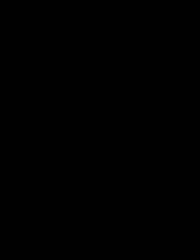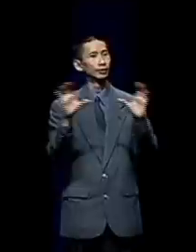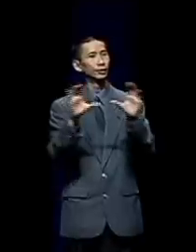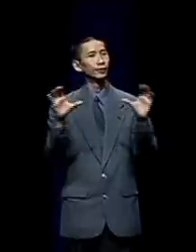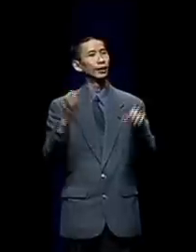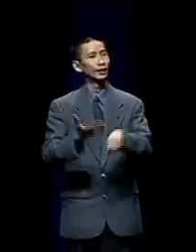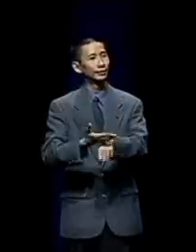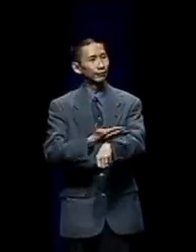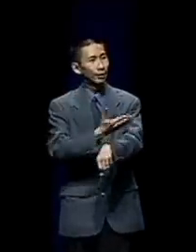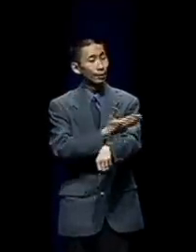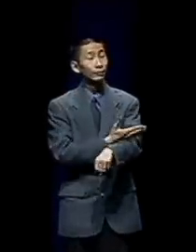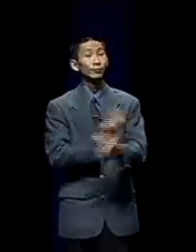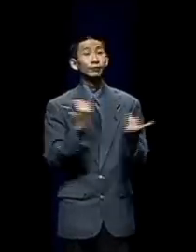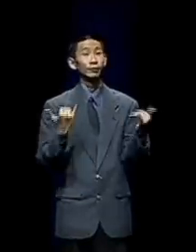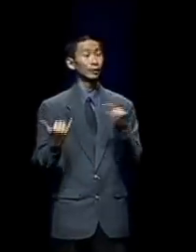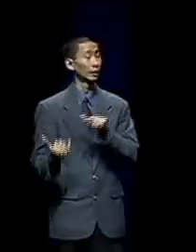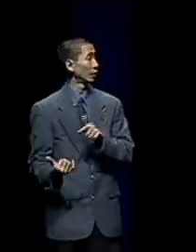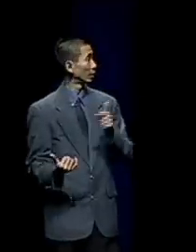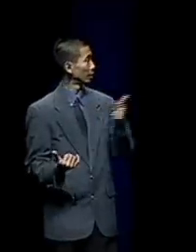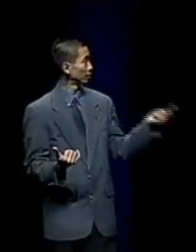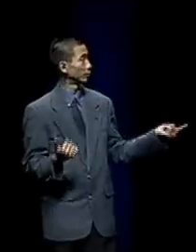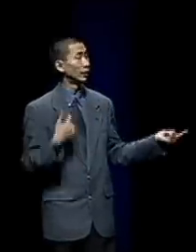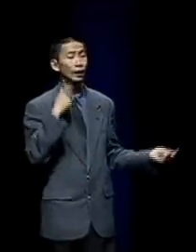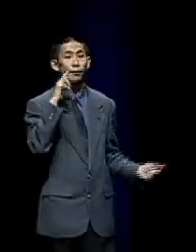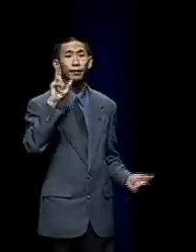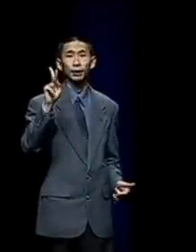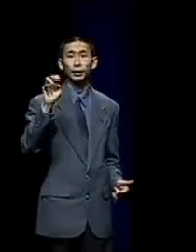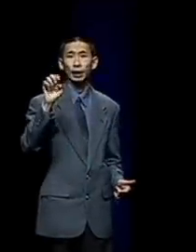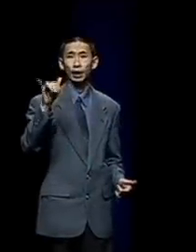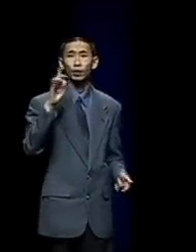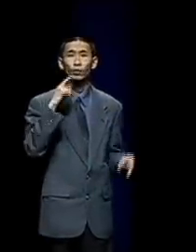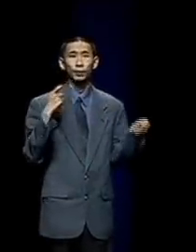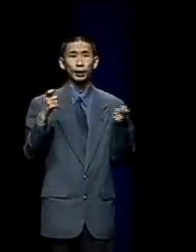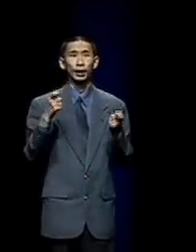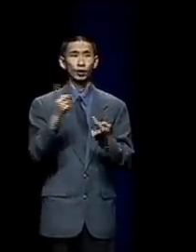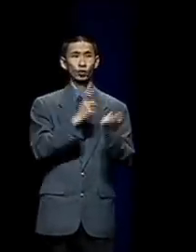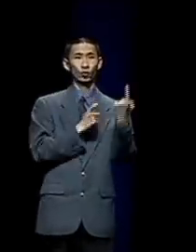And now I think Kelly will be moderating our question and answers. Kelly?